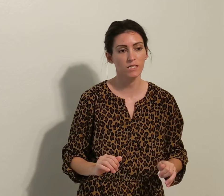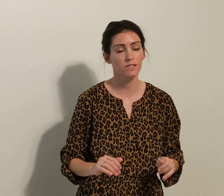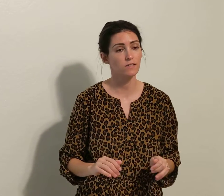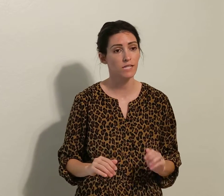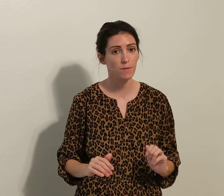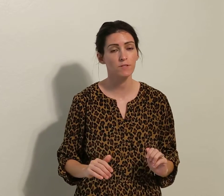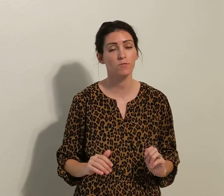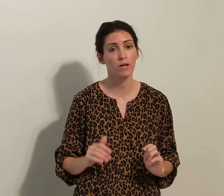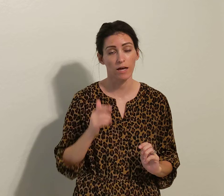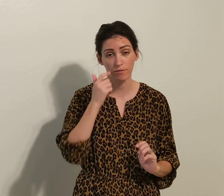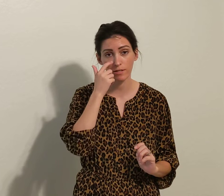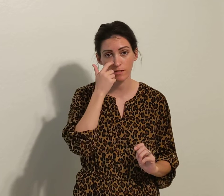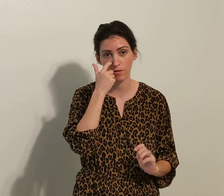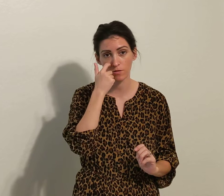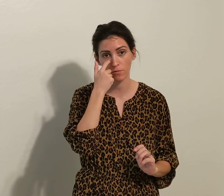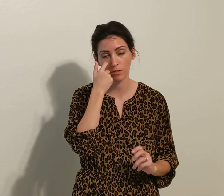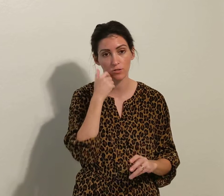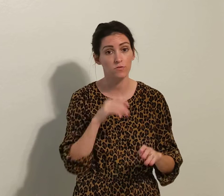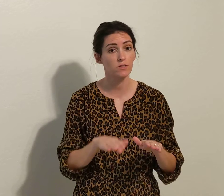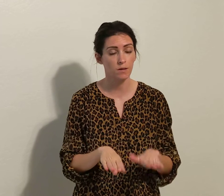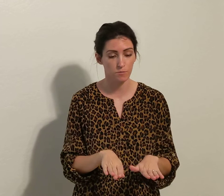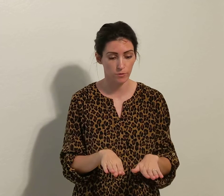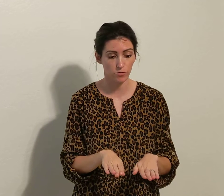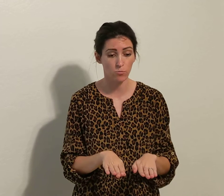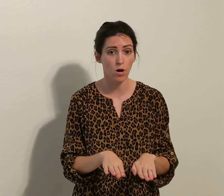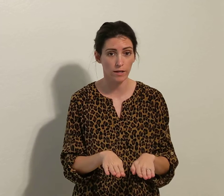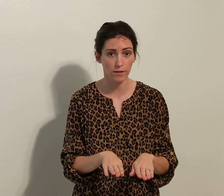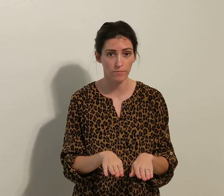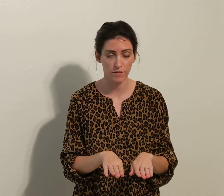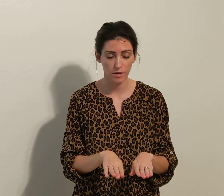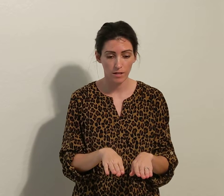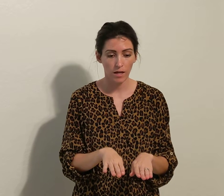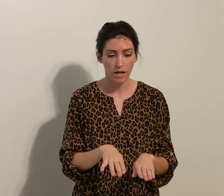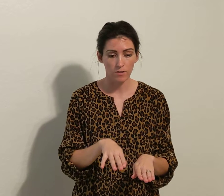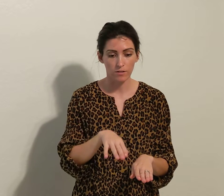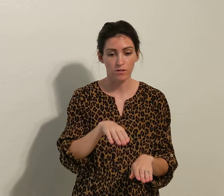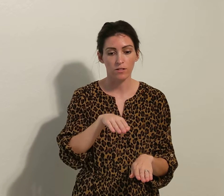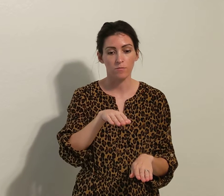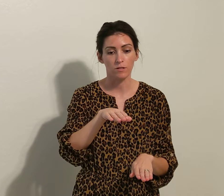His steps were heavy and slow, so we're going to do steps. We're going to do walking, and it's going to be